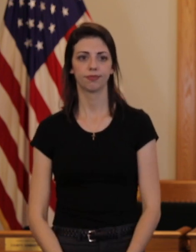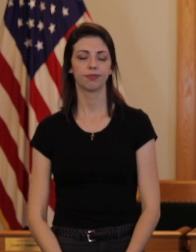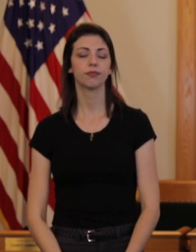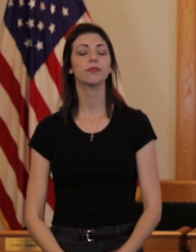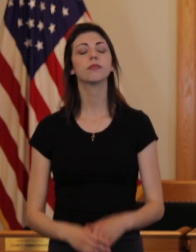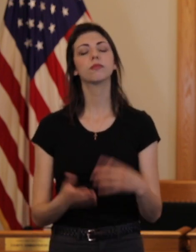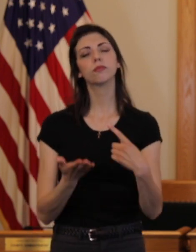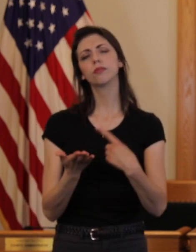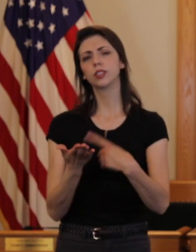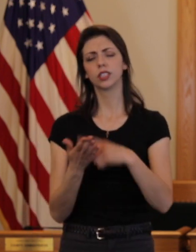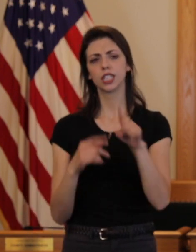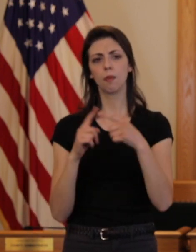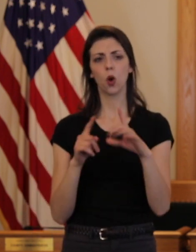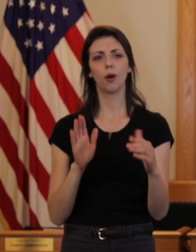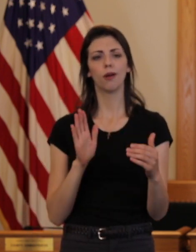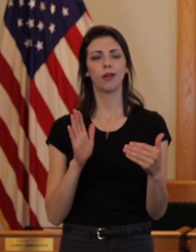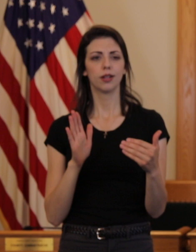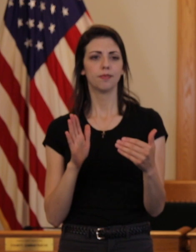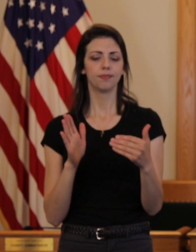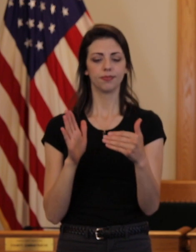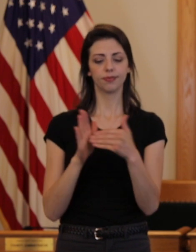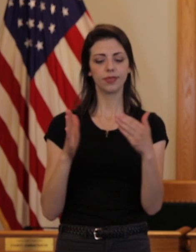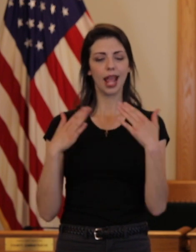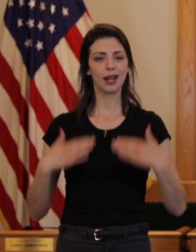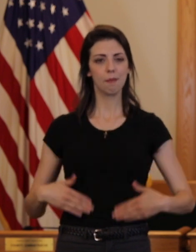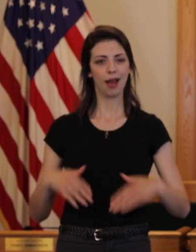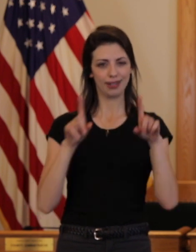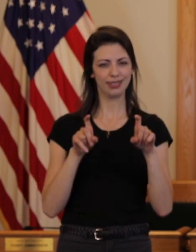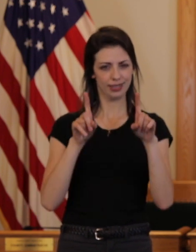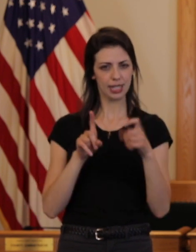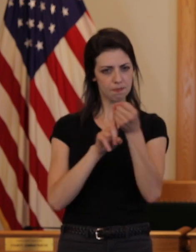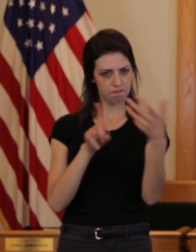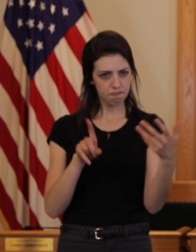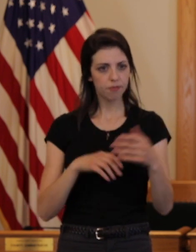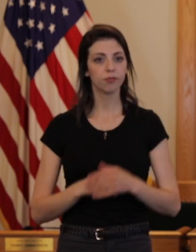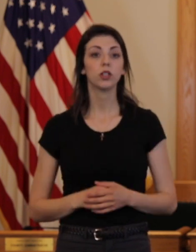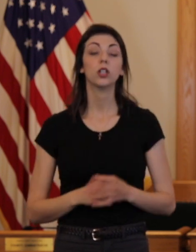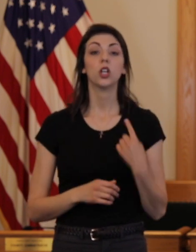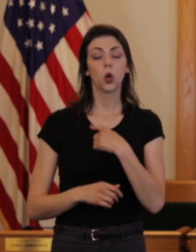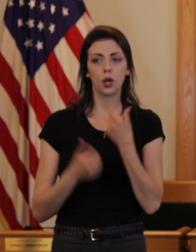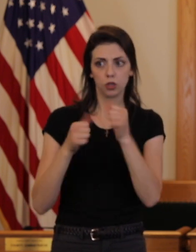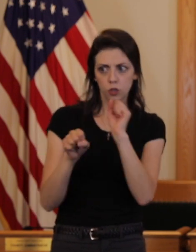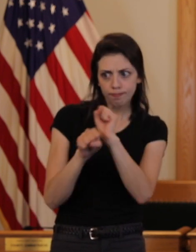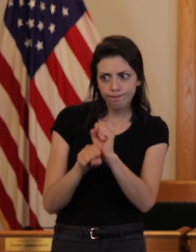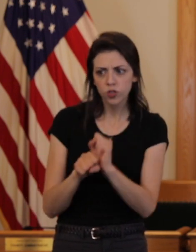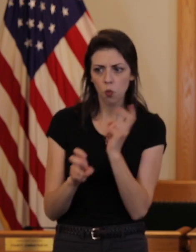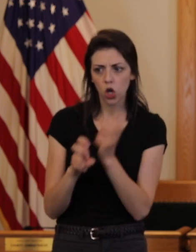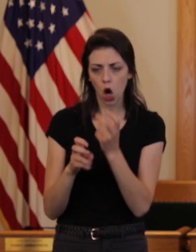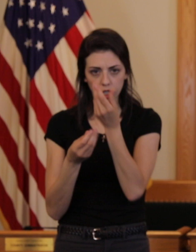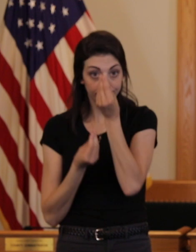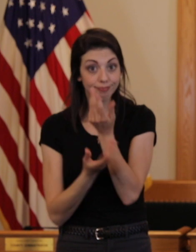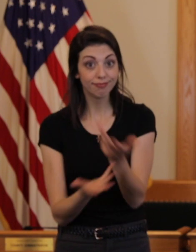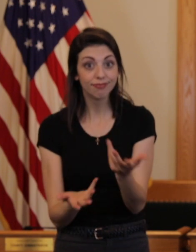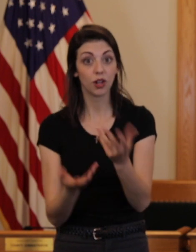We'd also like to provide some information on antibody testing. We've been working hard to be able to report this